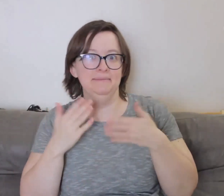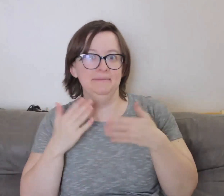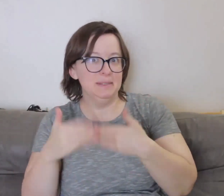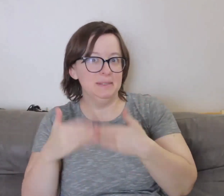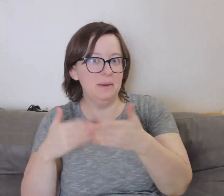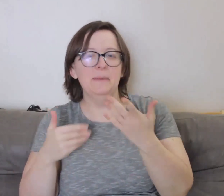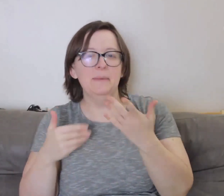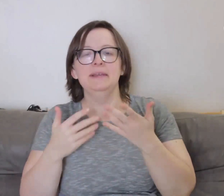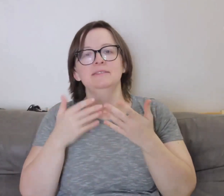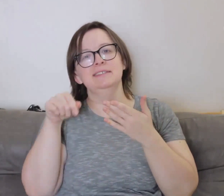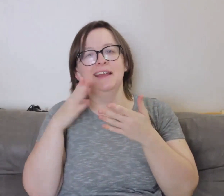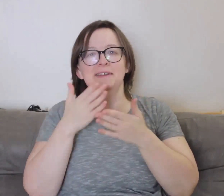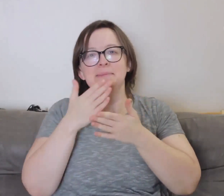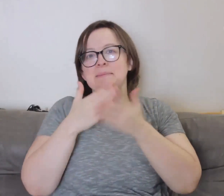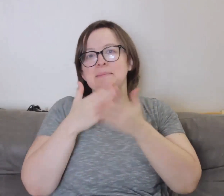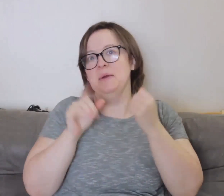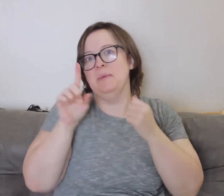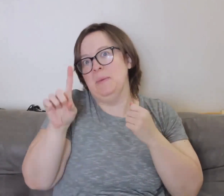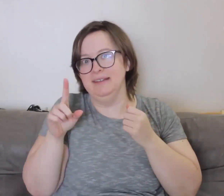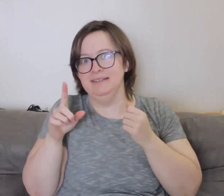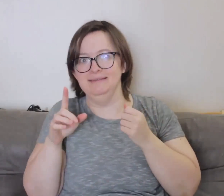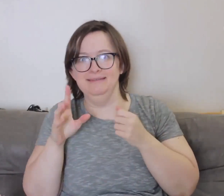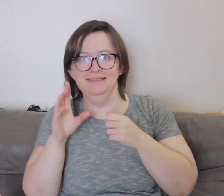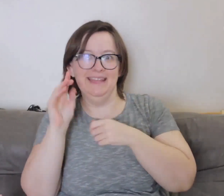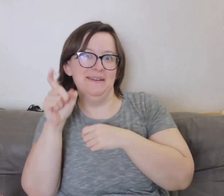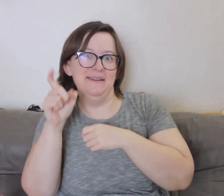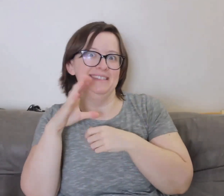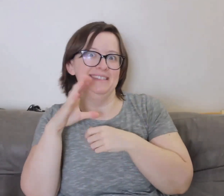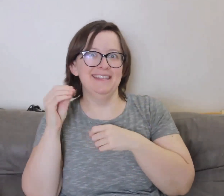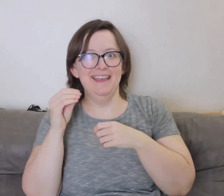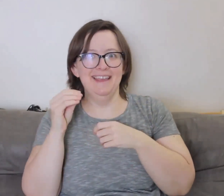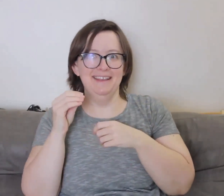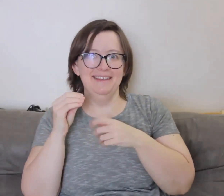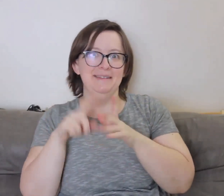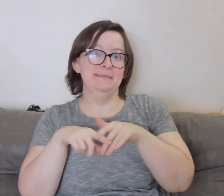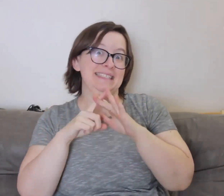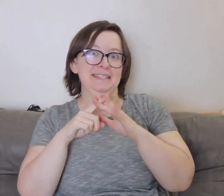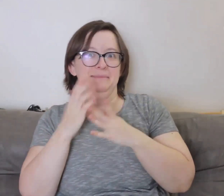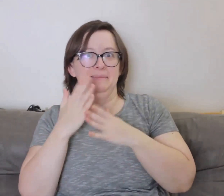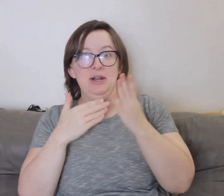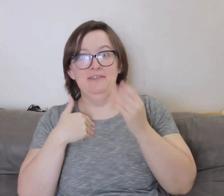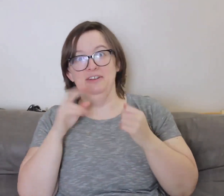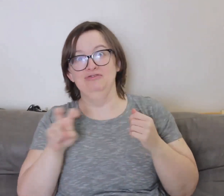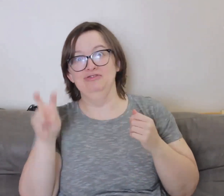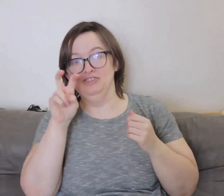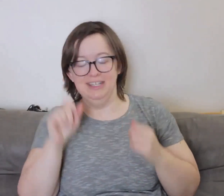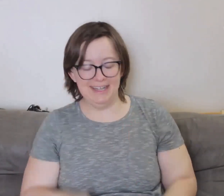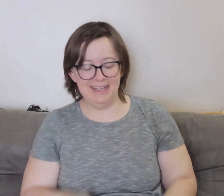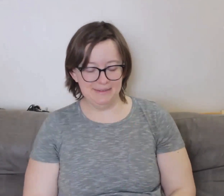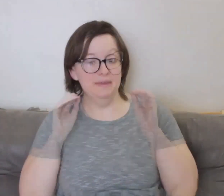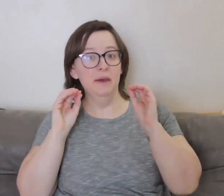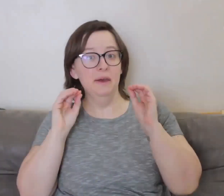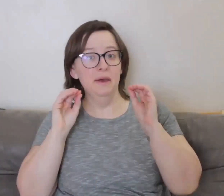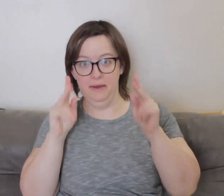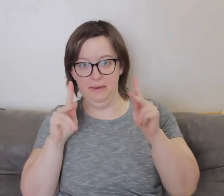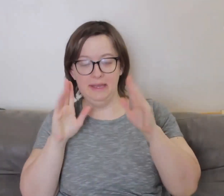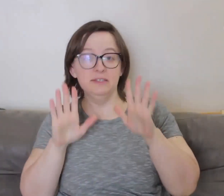because I want to catch up on some videos sharing what's been going on. So this will probably be part one,